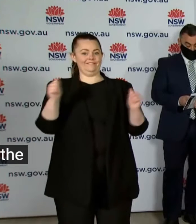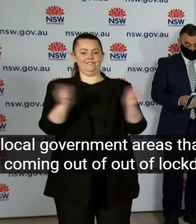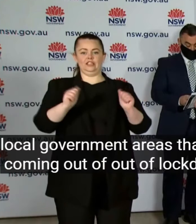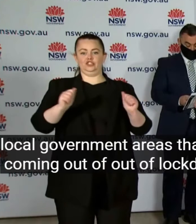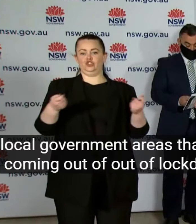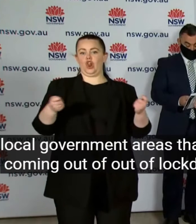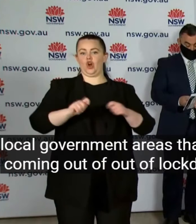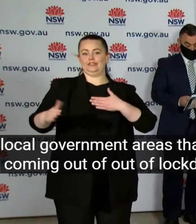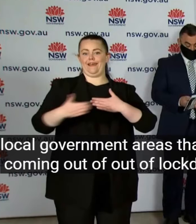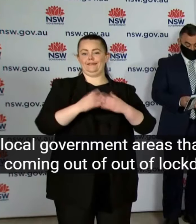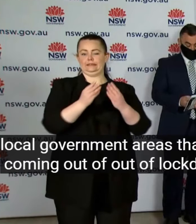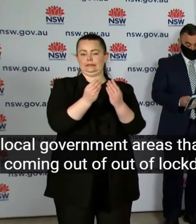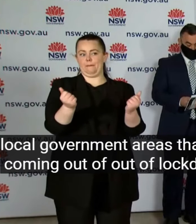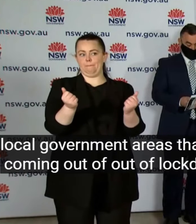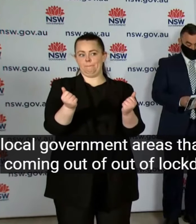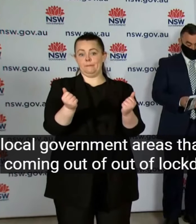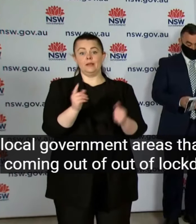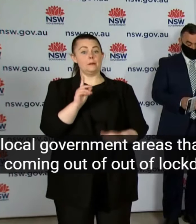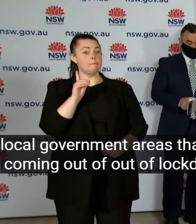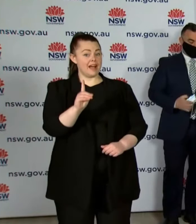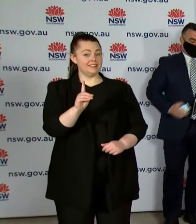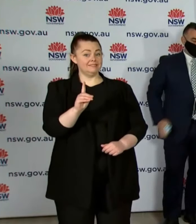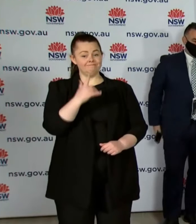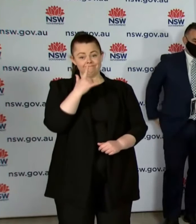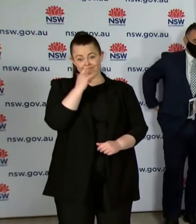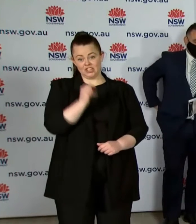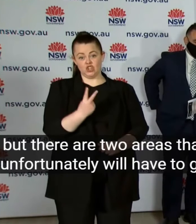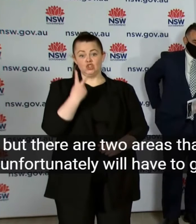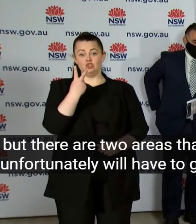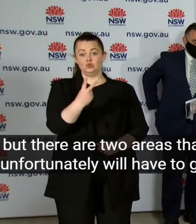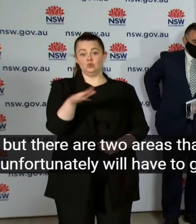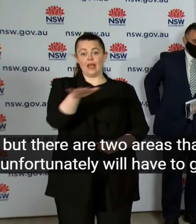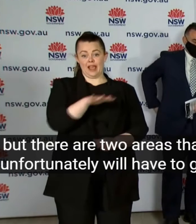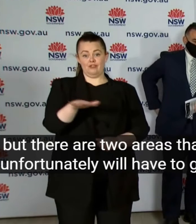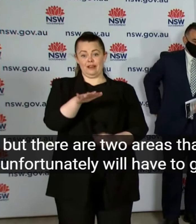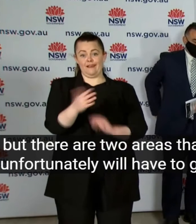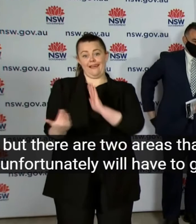lockdown. But there are 2 areas that unfortunately will have to go into lockdown.